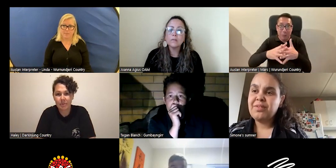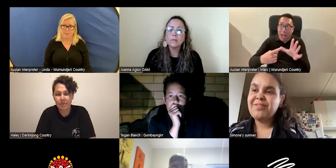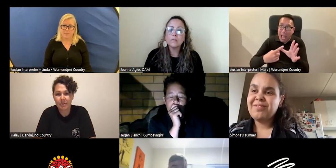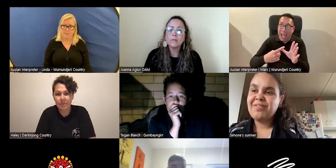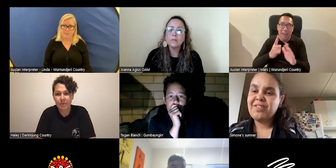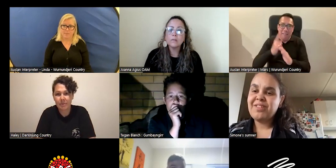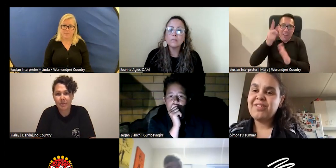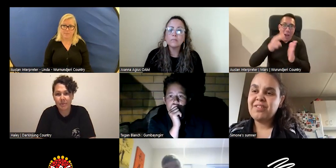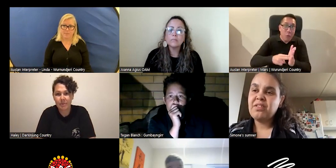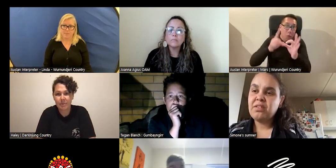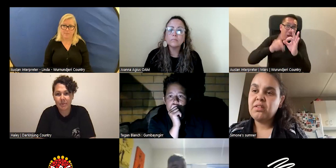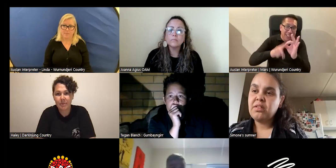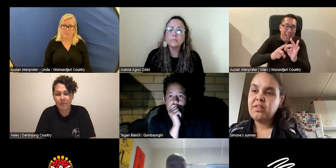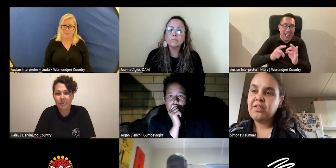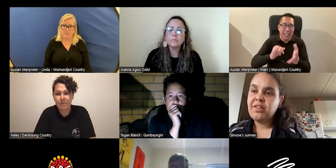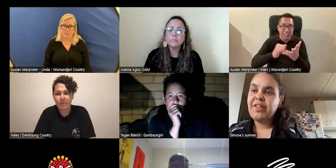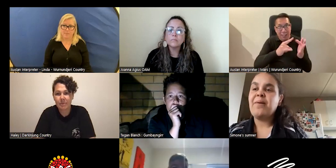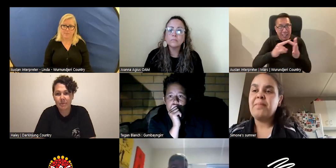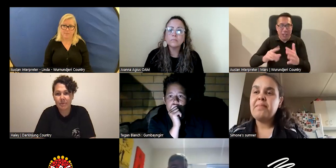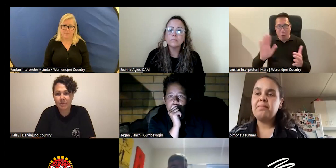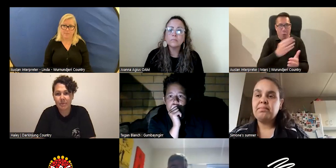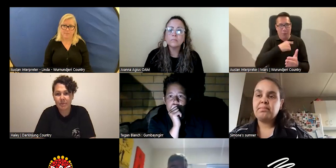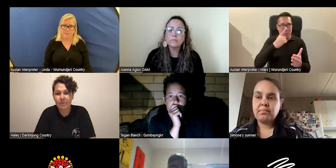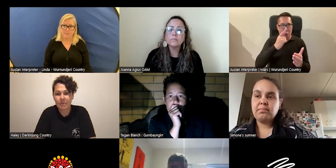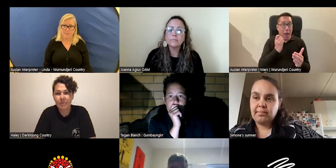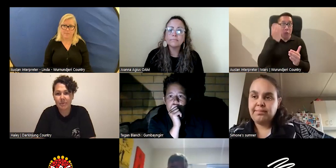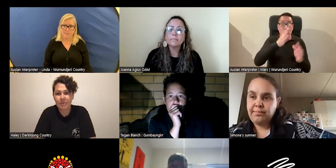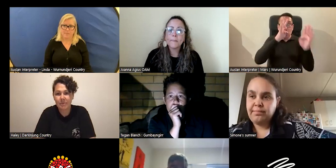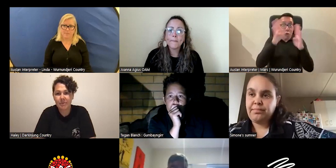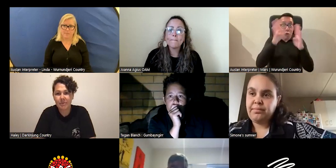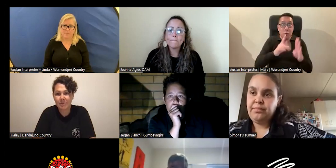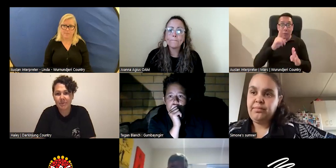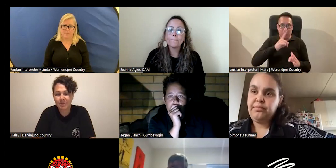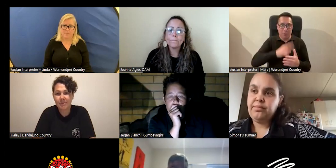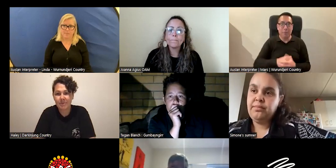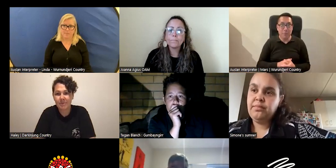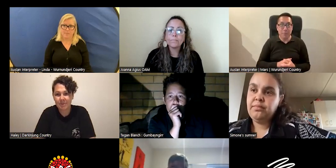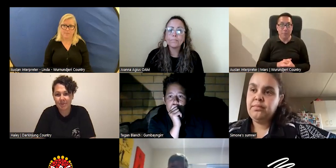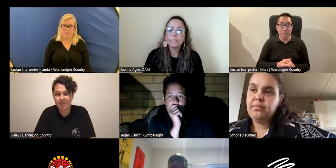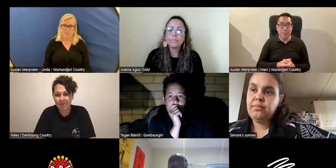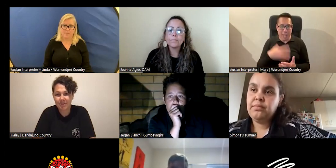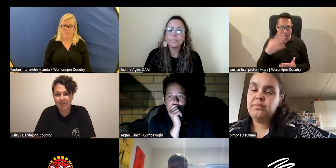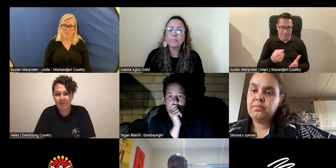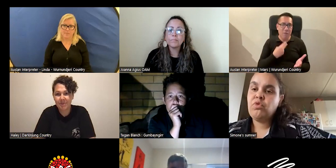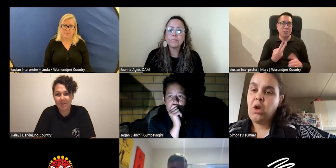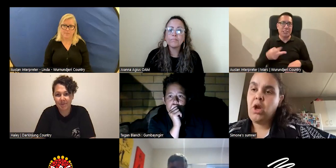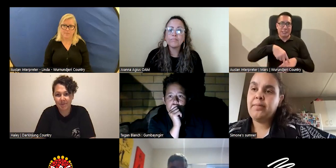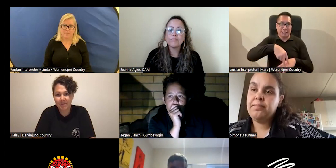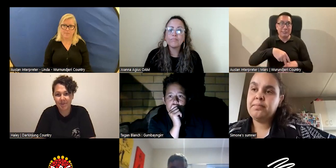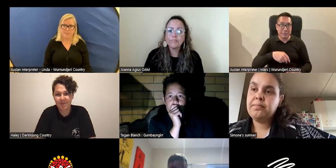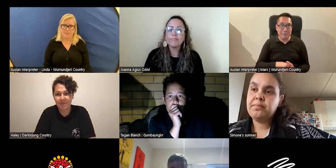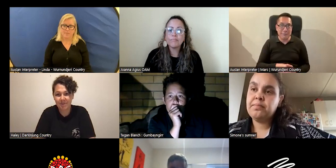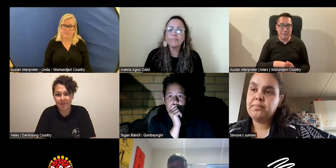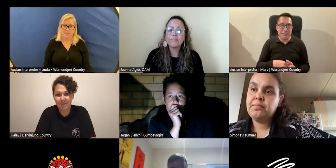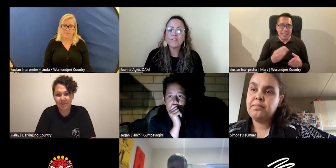far north Queensland, southeast, everyone who's Aboriginal and Torres Strait Islander mob have a voice in